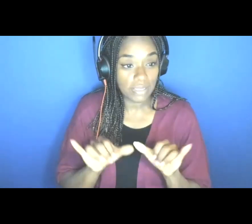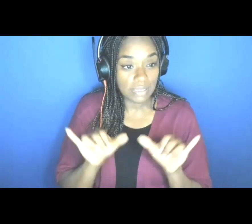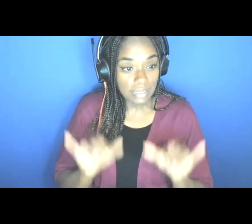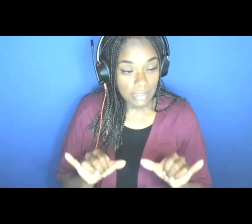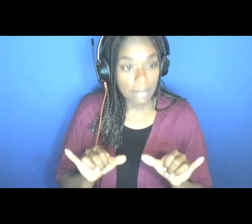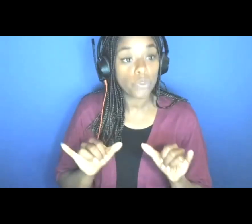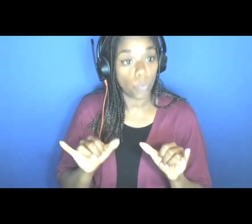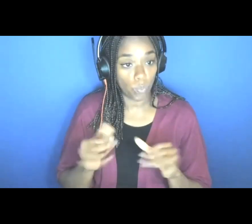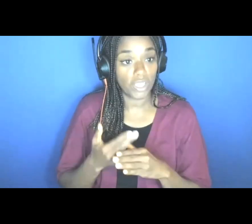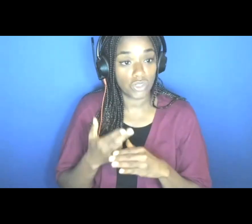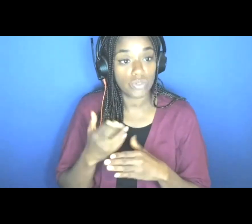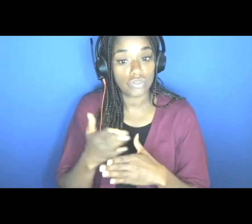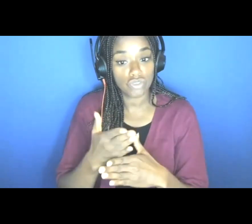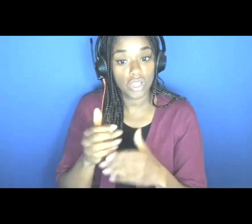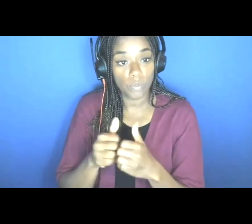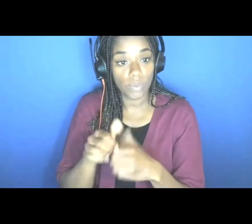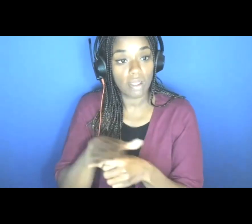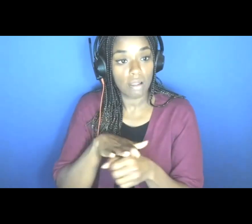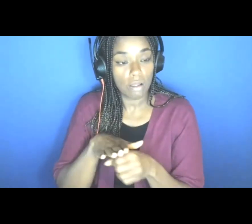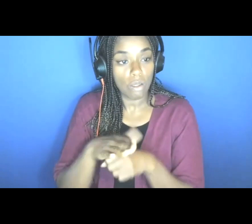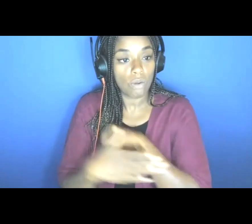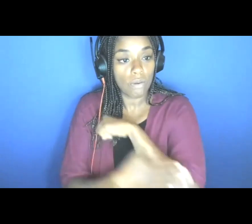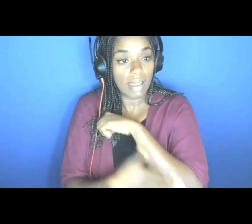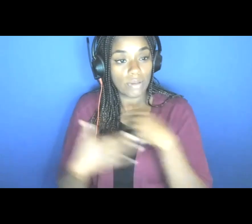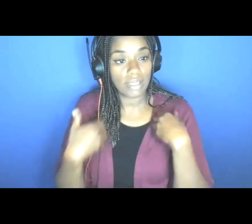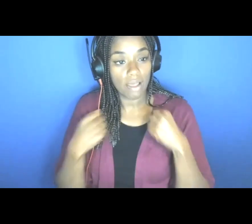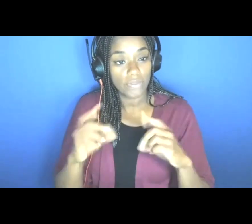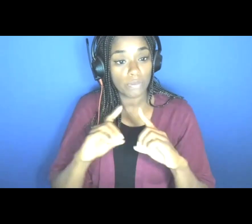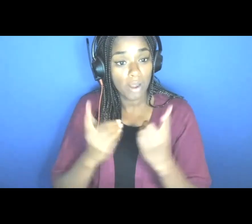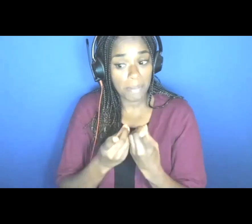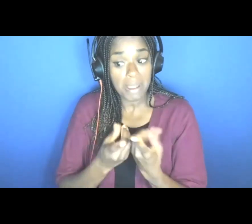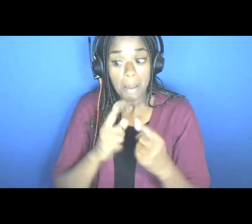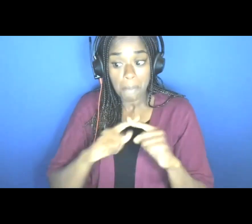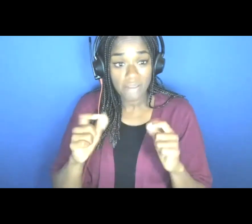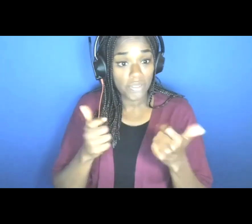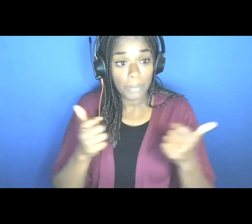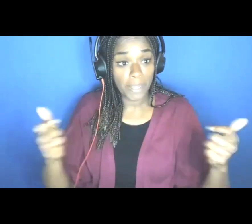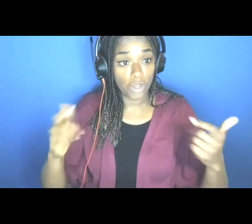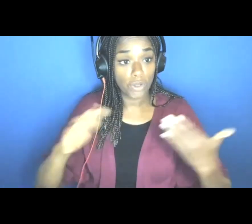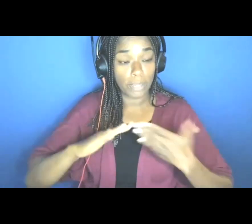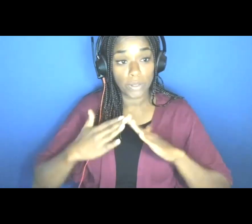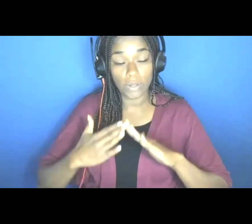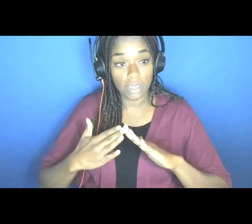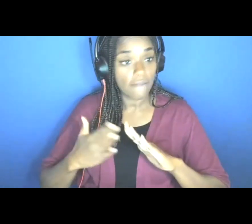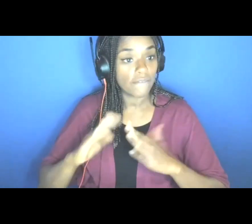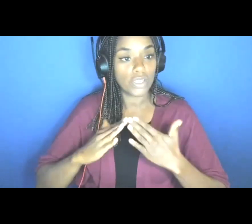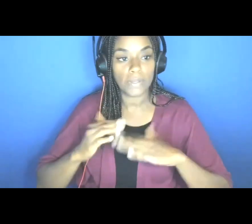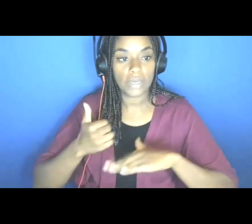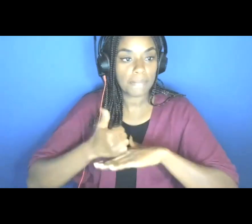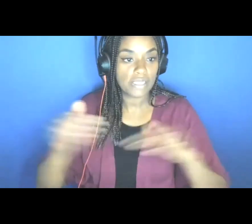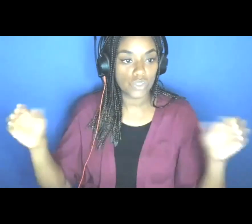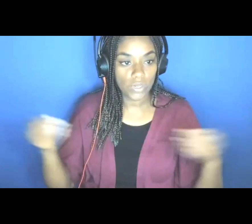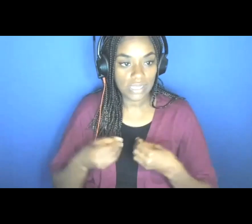local county health departments, but also for the larger community, for community-based